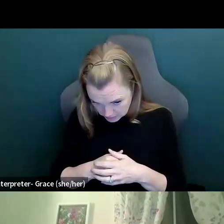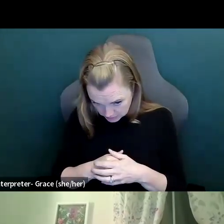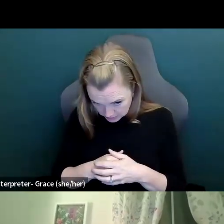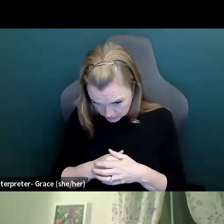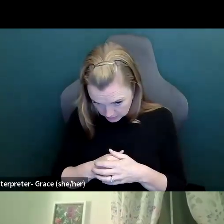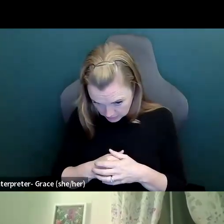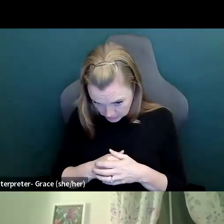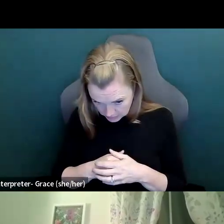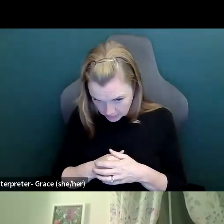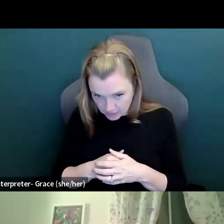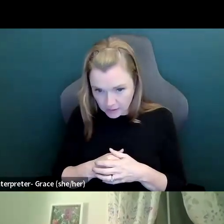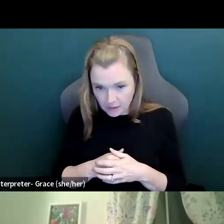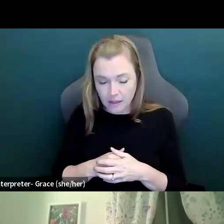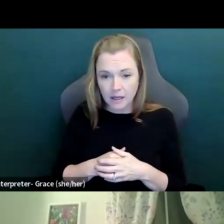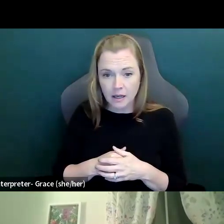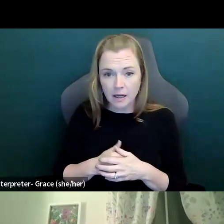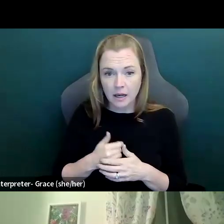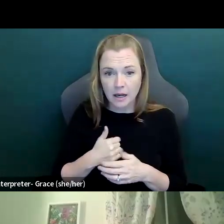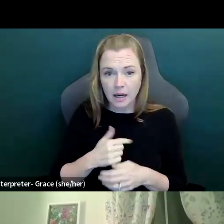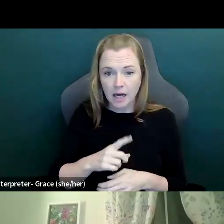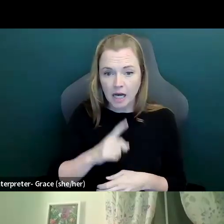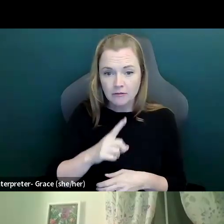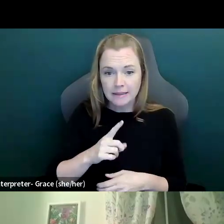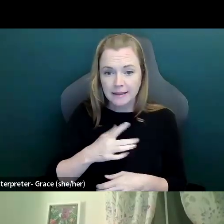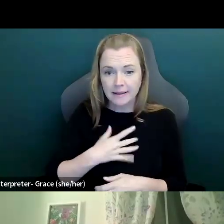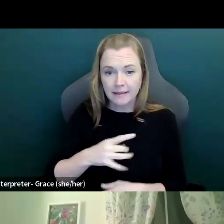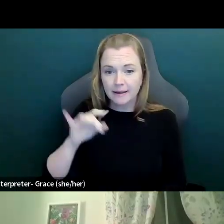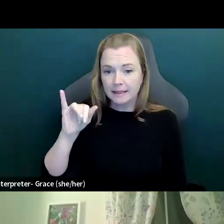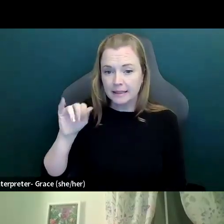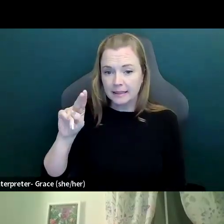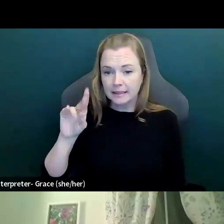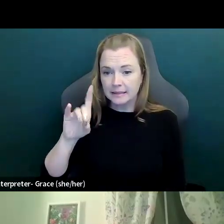I really like the Indeed form.